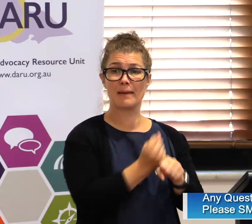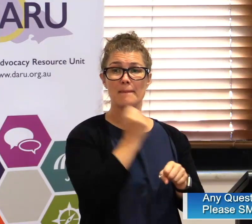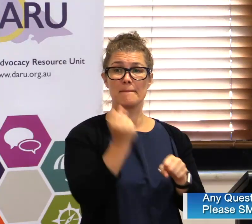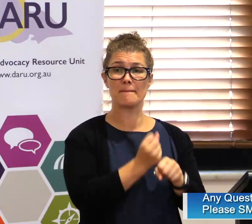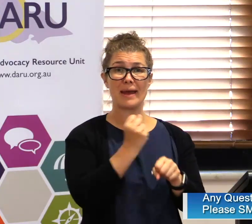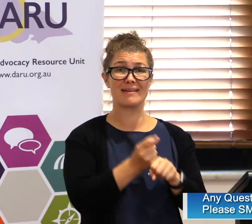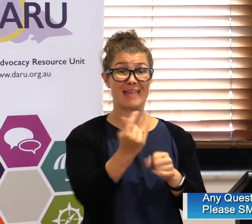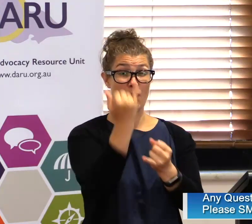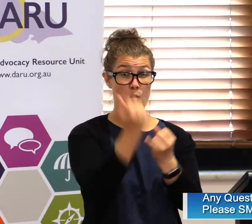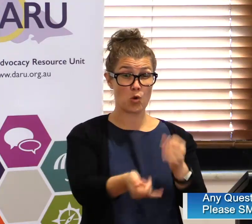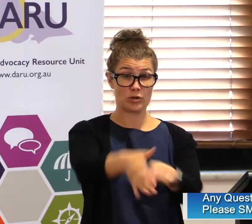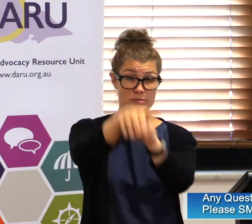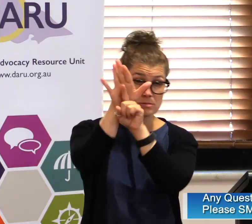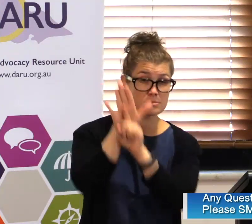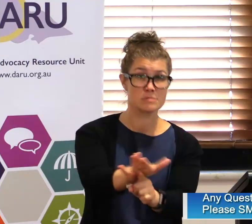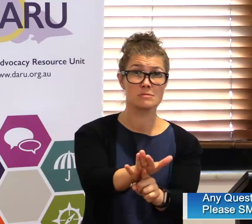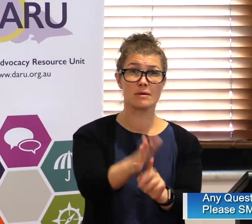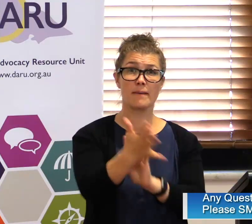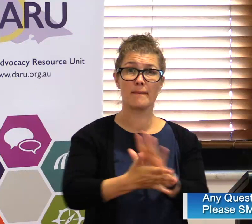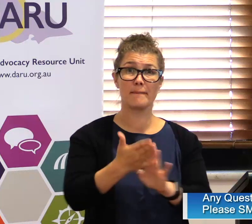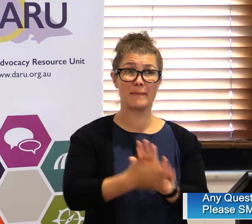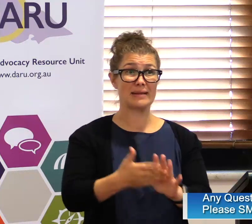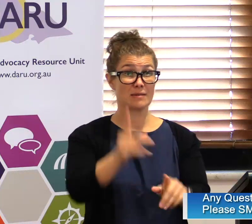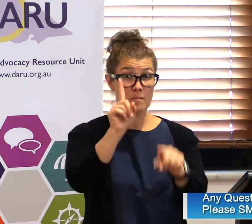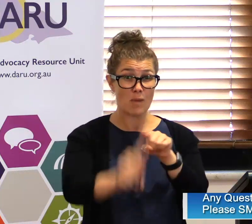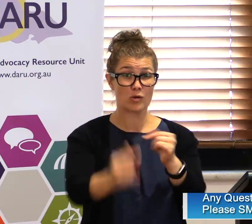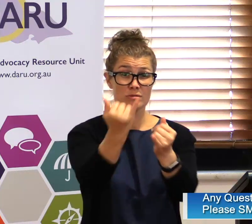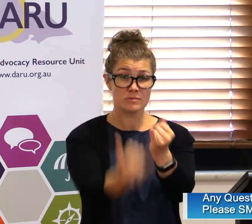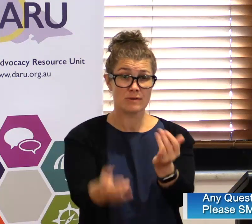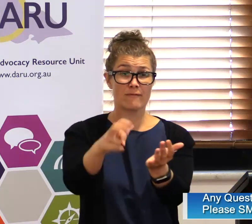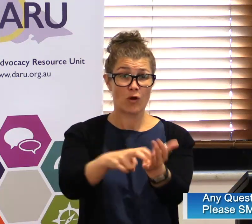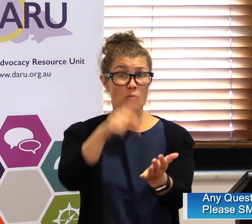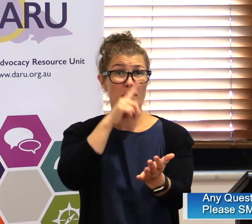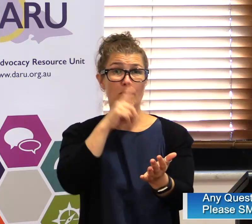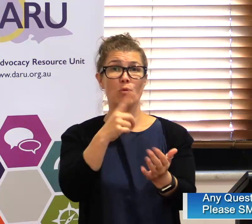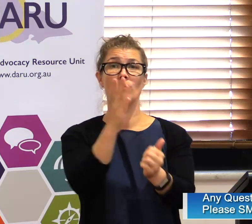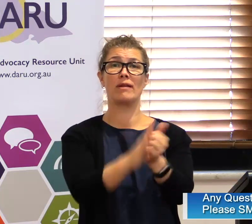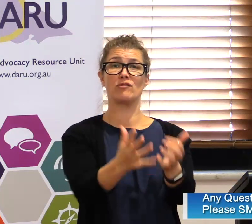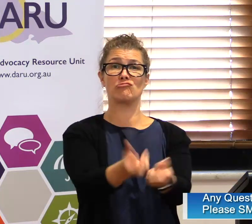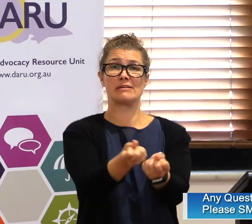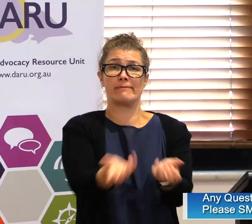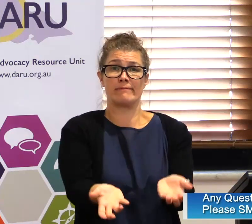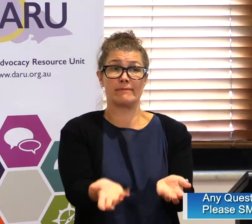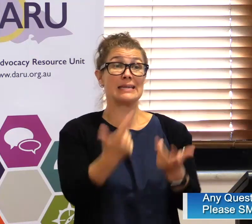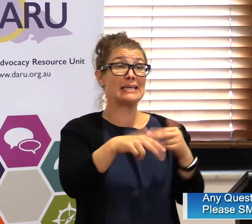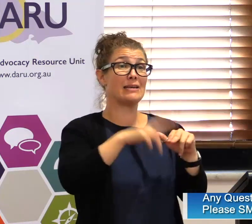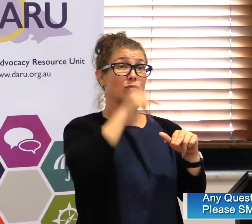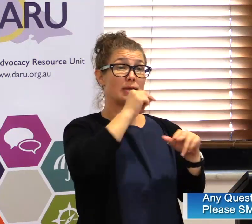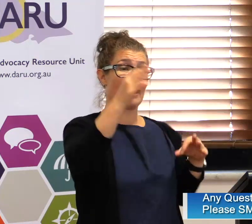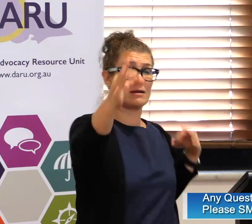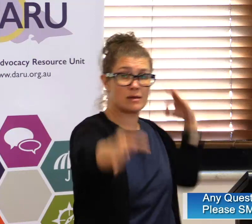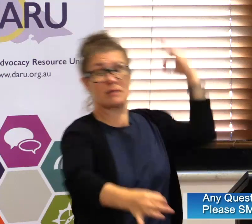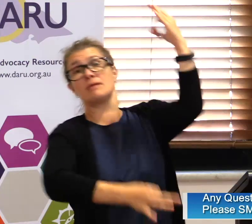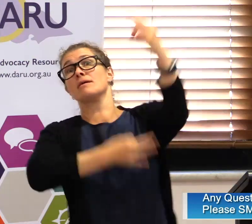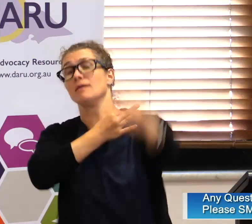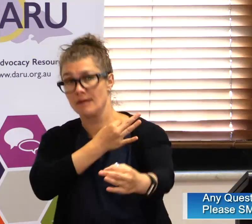you never get to the most vulnerable people. Now, our argument is flip it round. If we can solve problems for our most